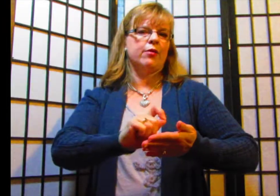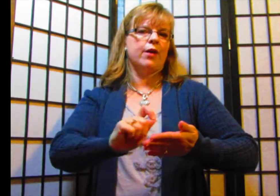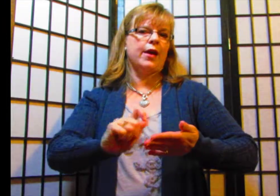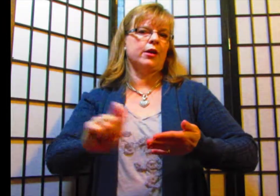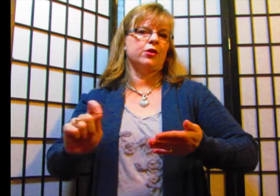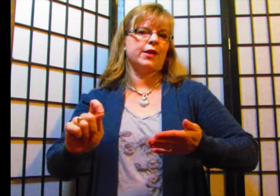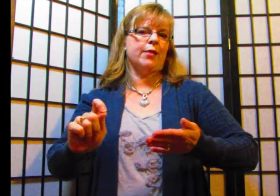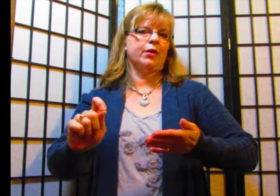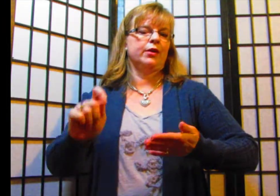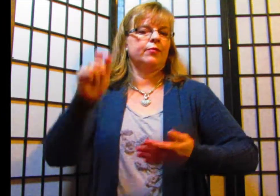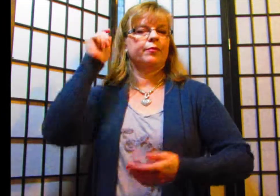write on your tablet.